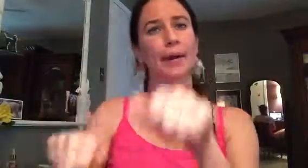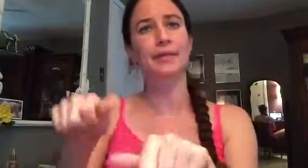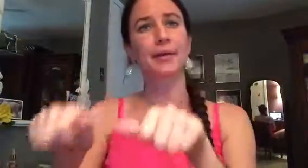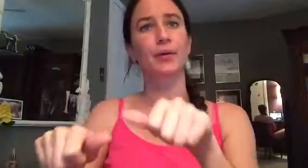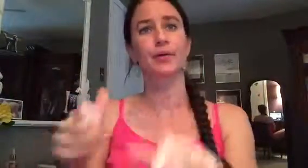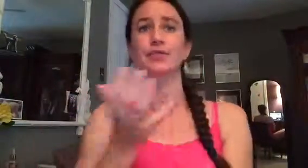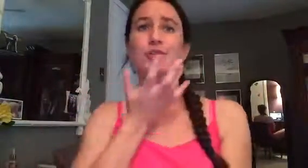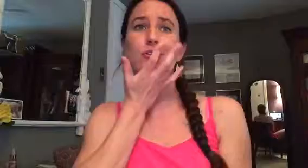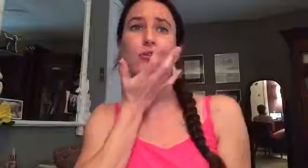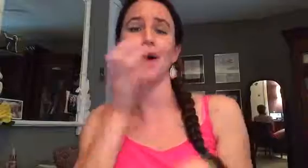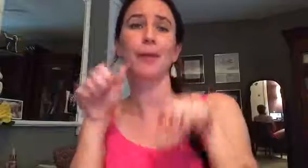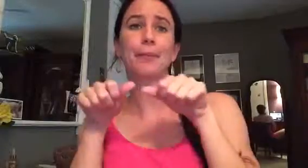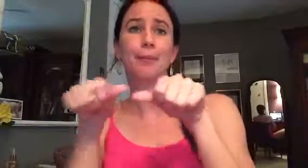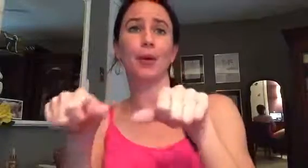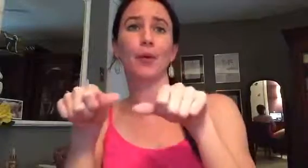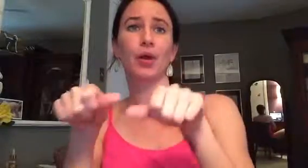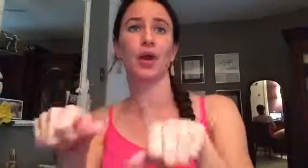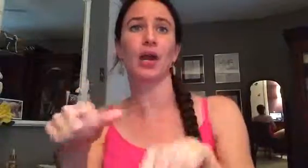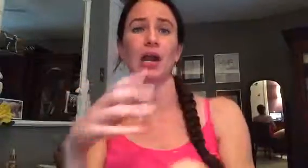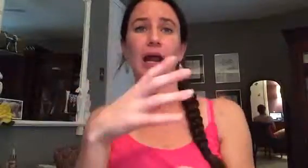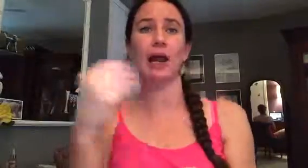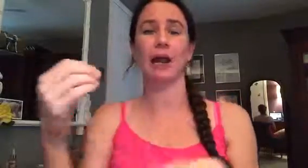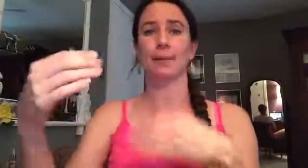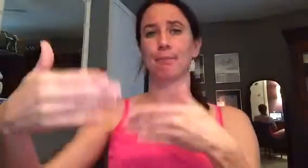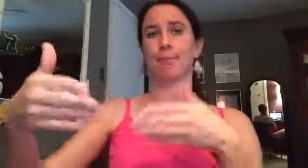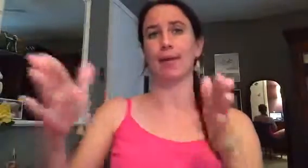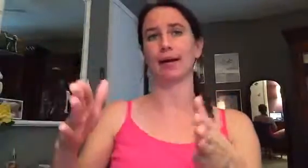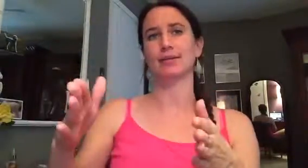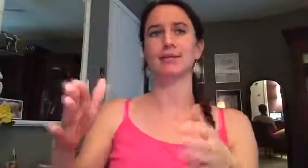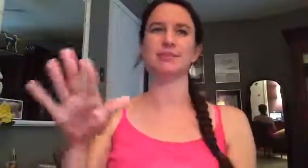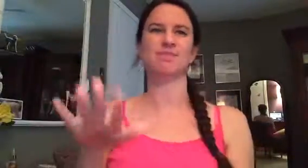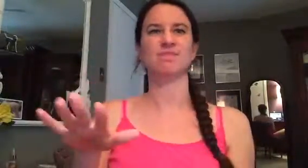boxes. 2 of 3.